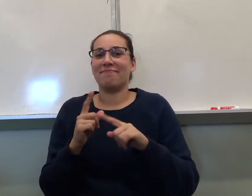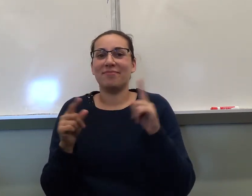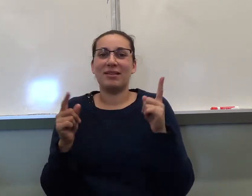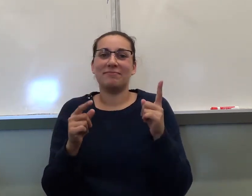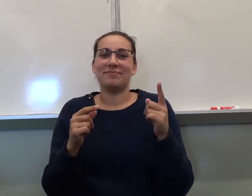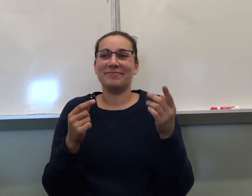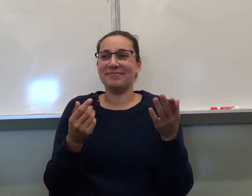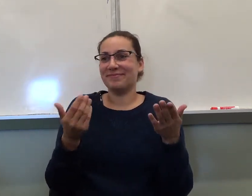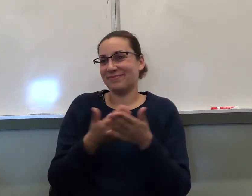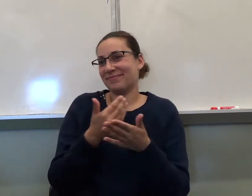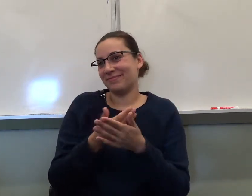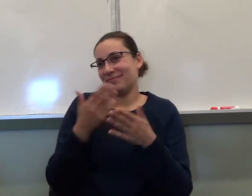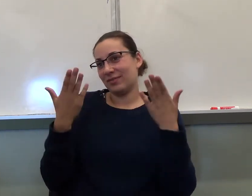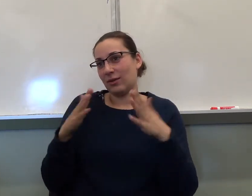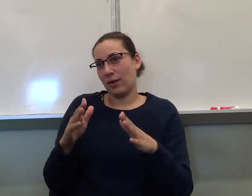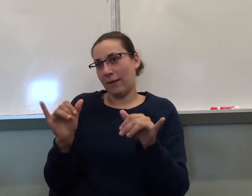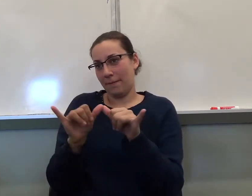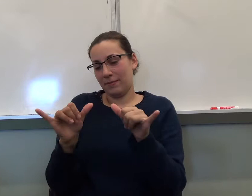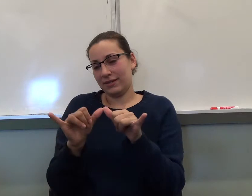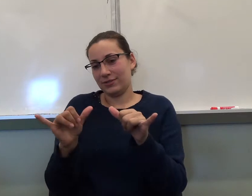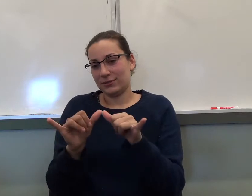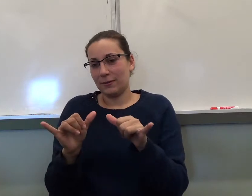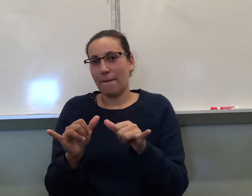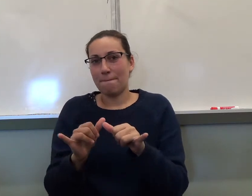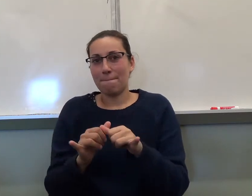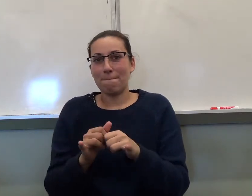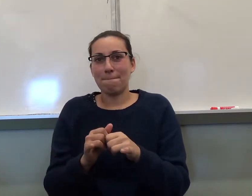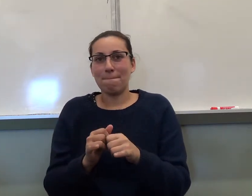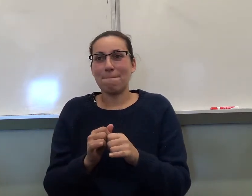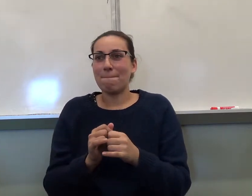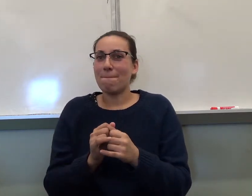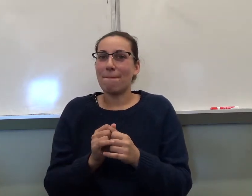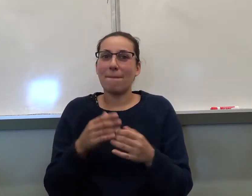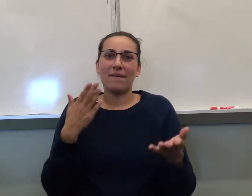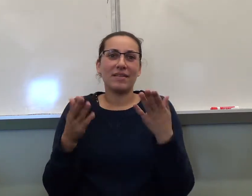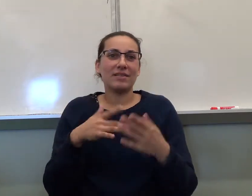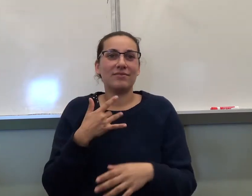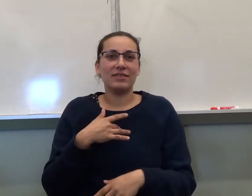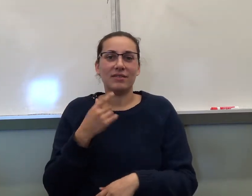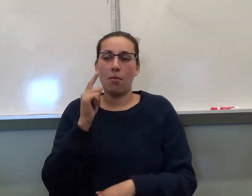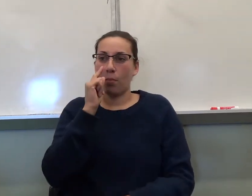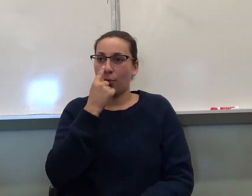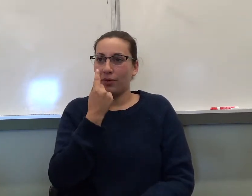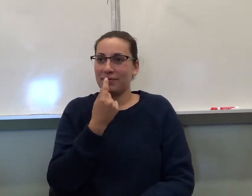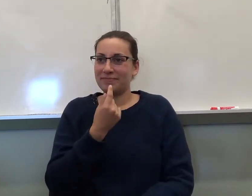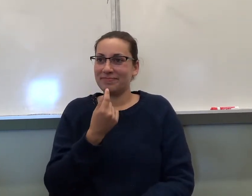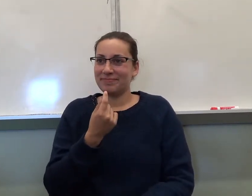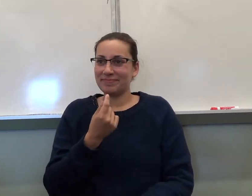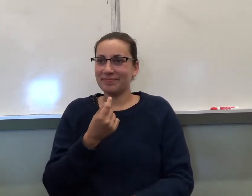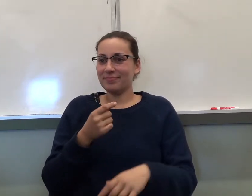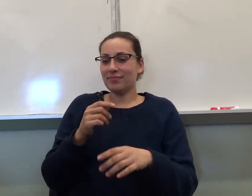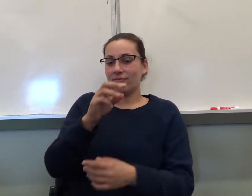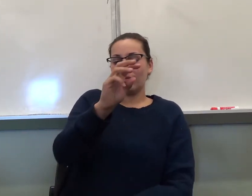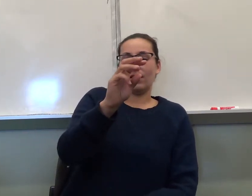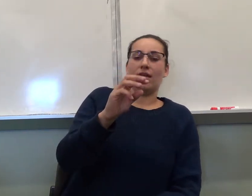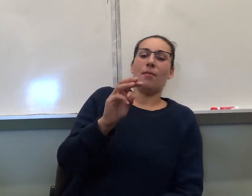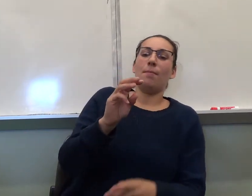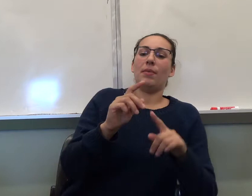there in the middle of the page, and this will probably bore you to death. The meter is defined as the distance traveled by